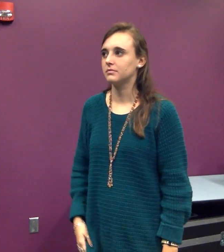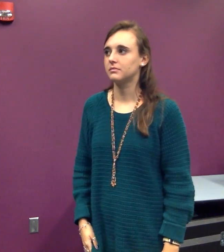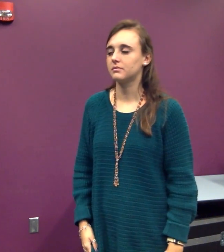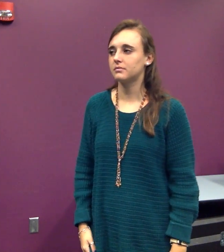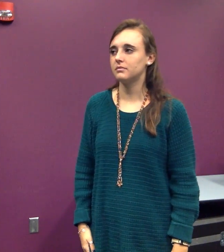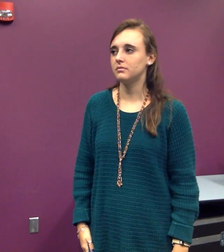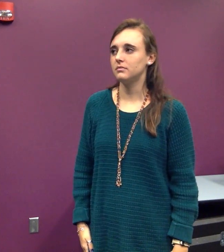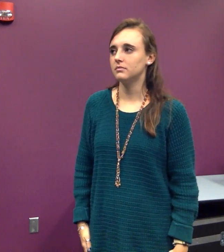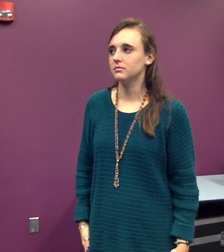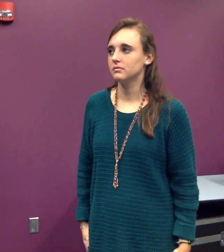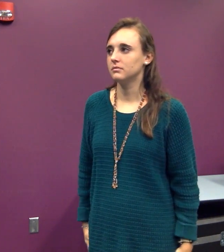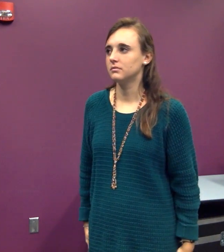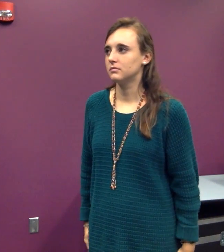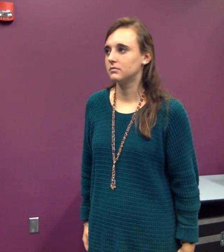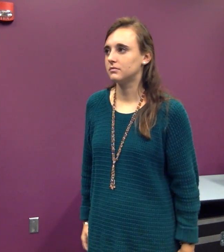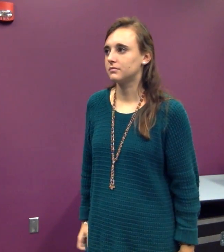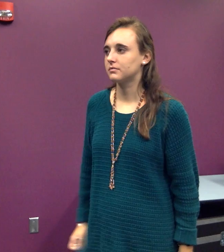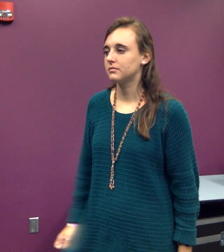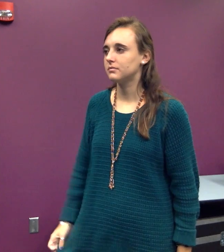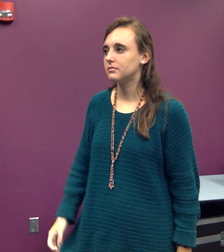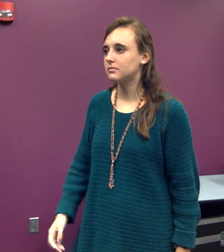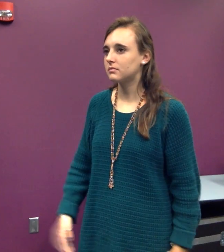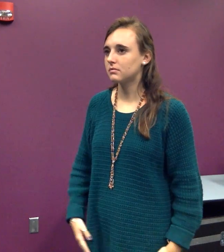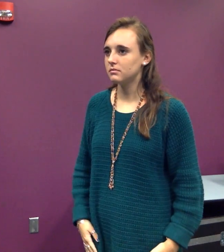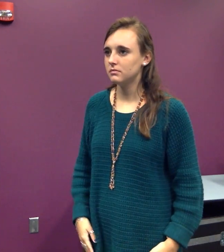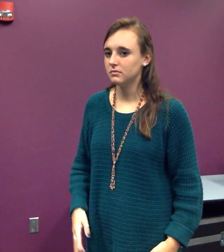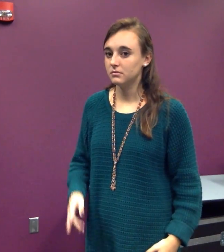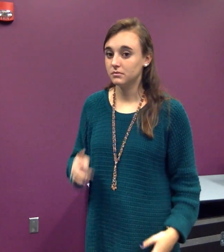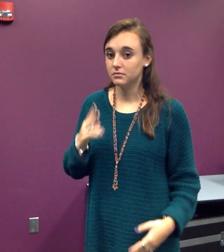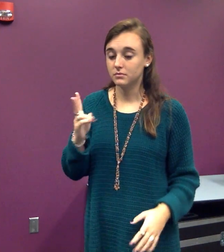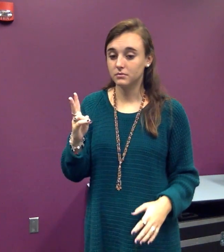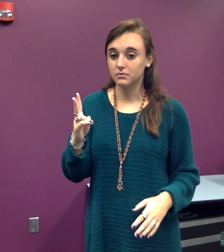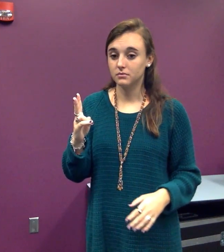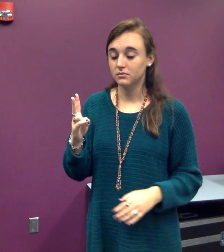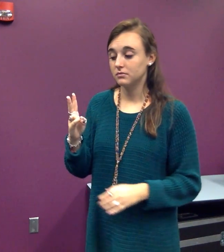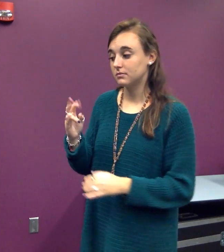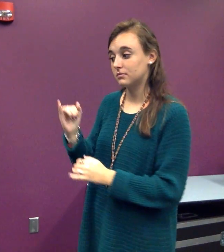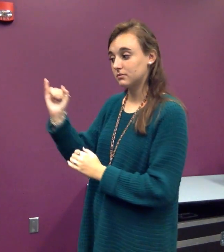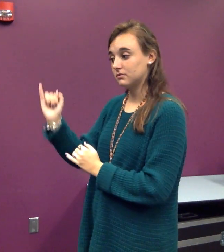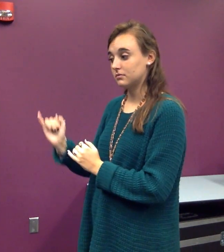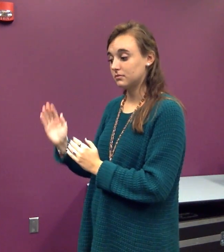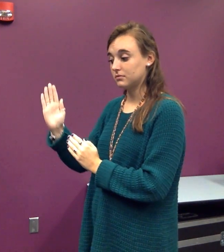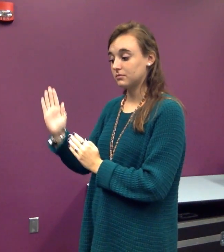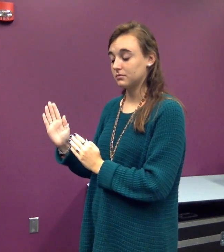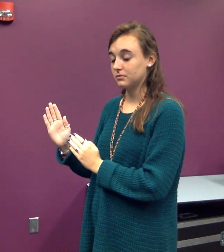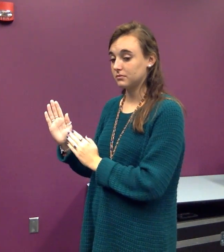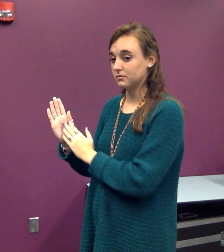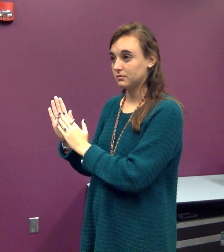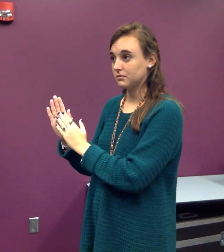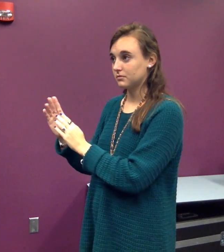You can do it, see? If you put this on the edge of the paper, slide it down to the dot, there you go. Now